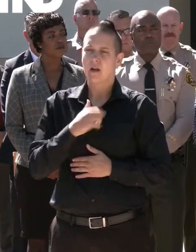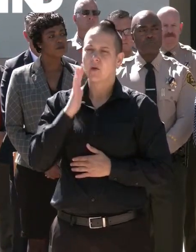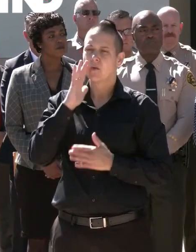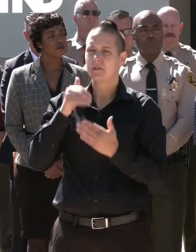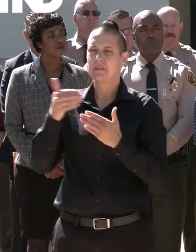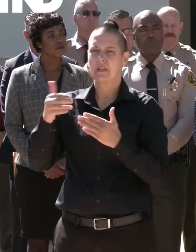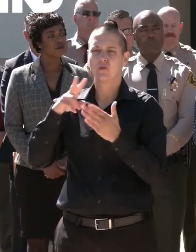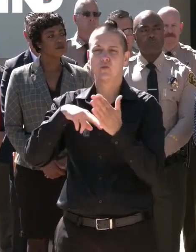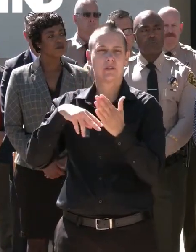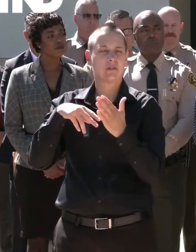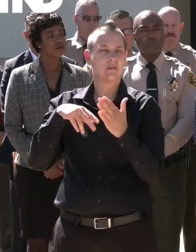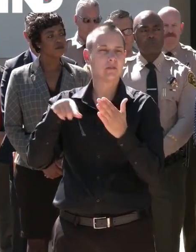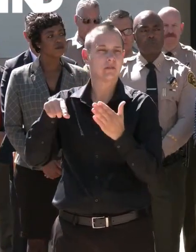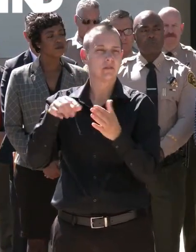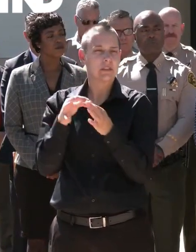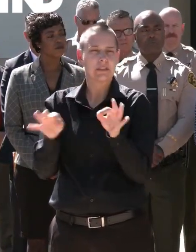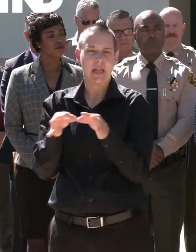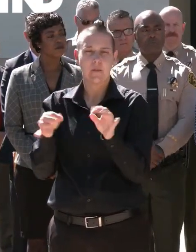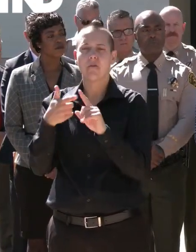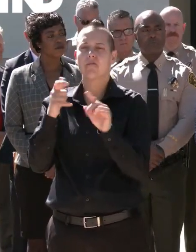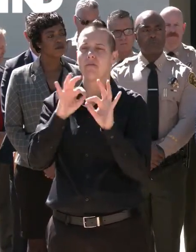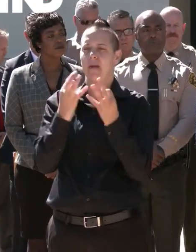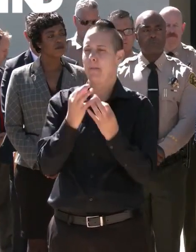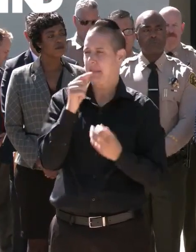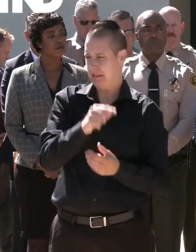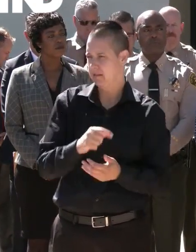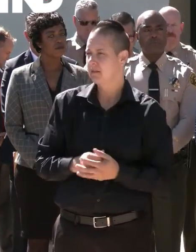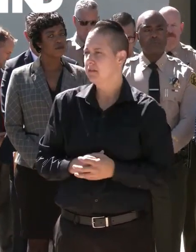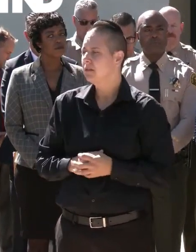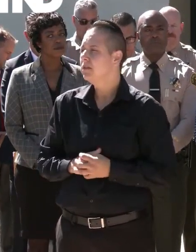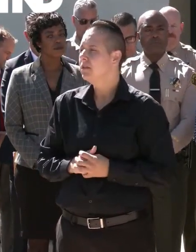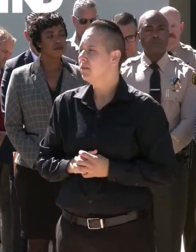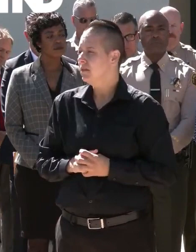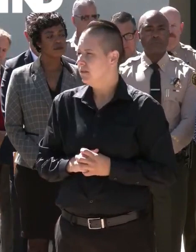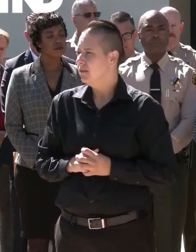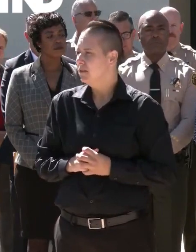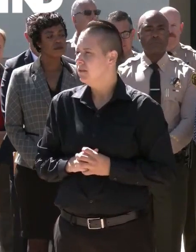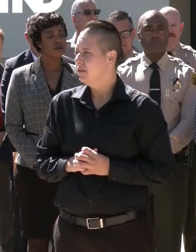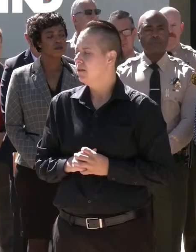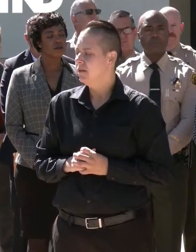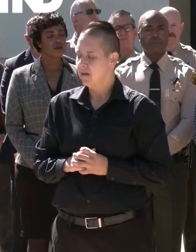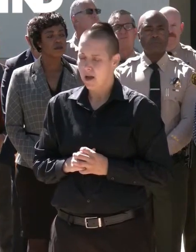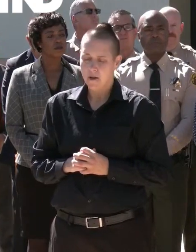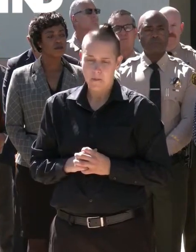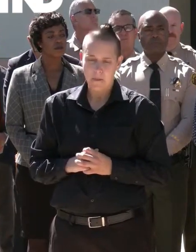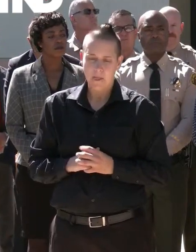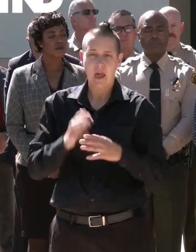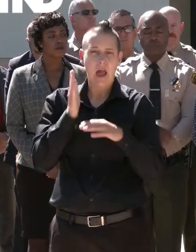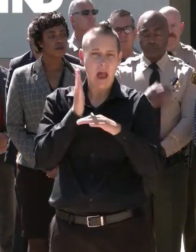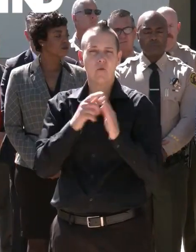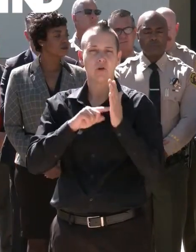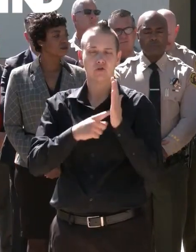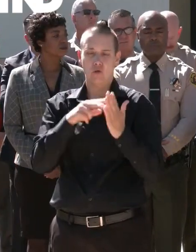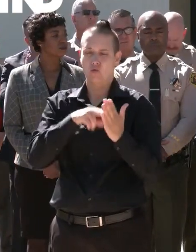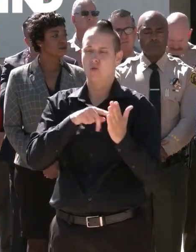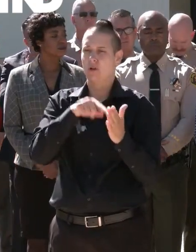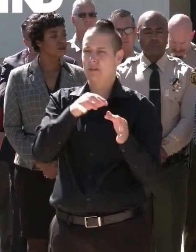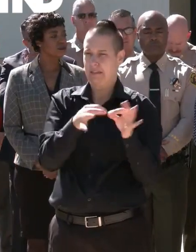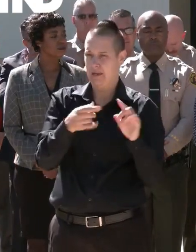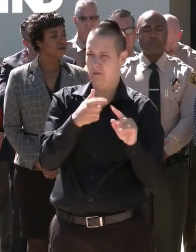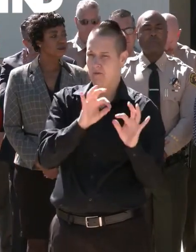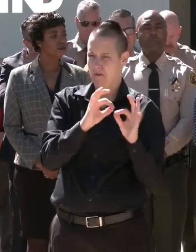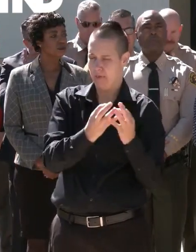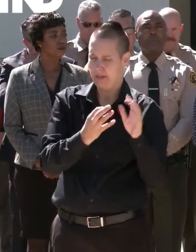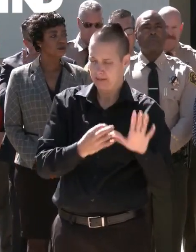next read a statement from the family. Before I start reading the statement,